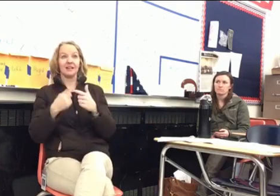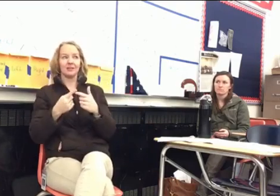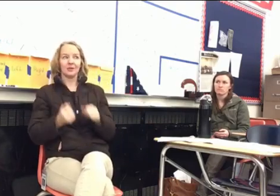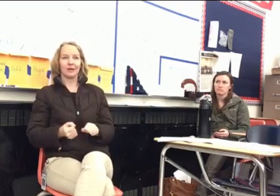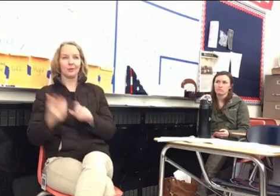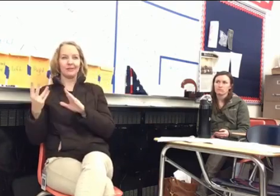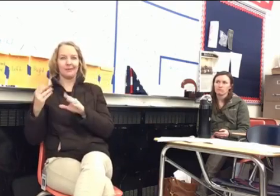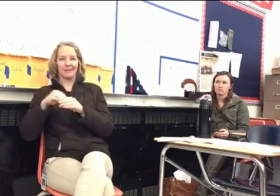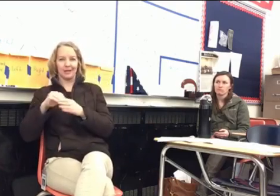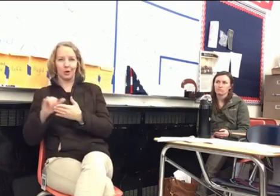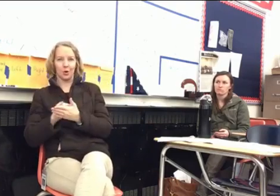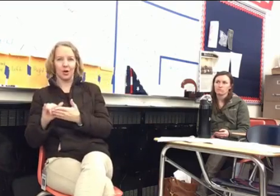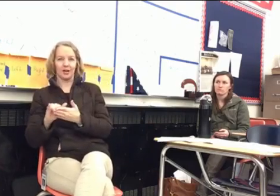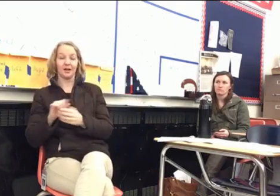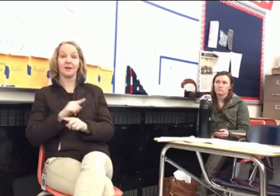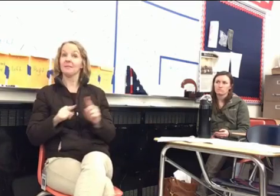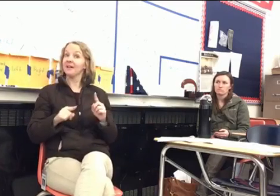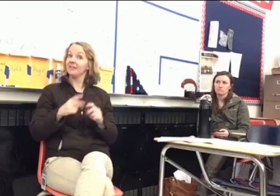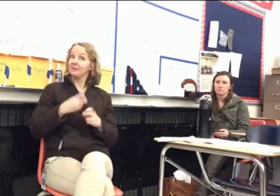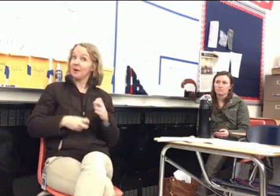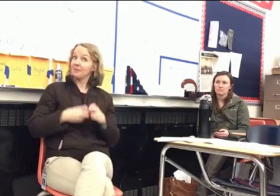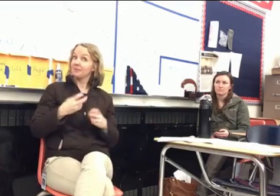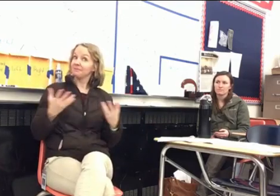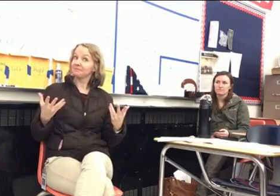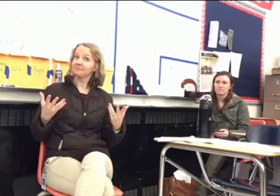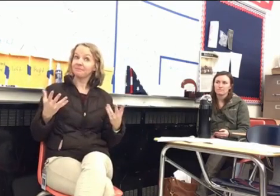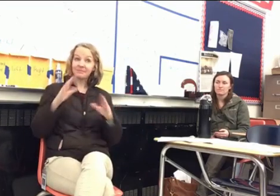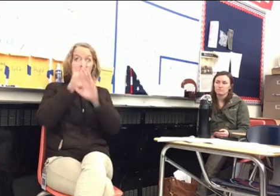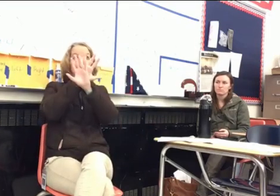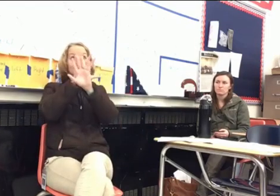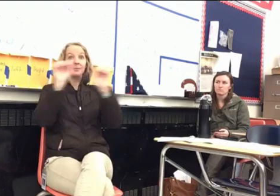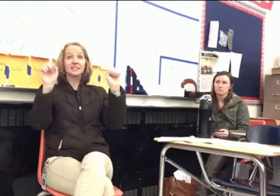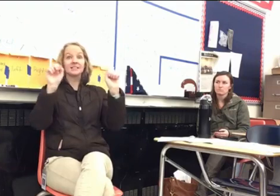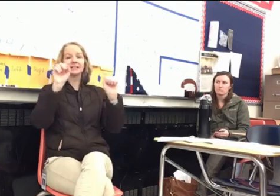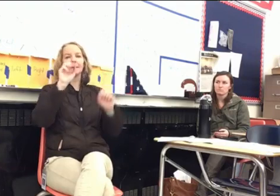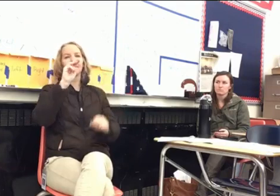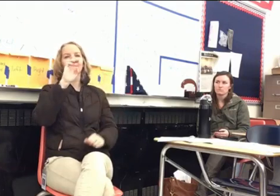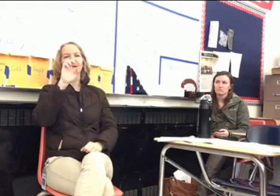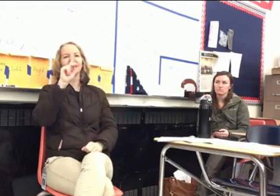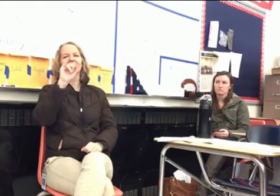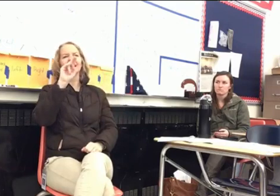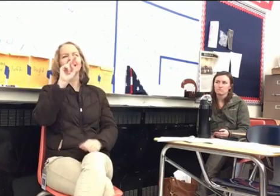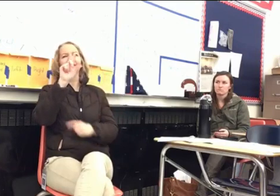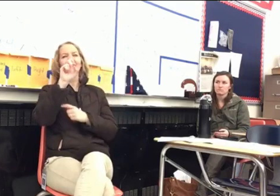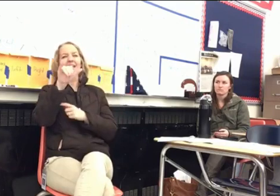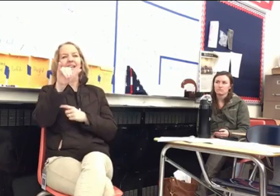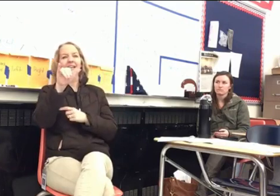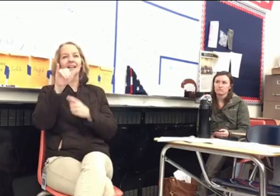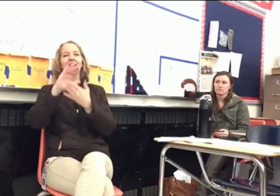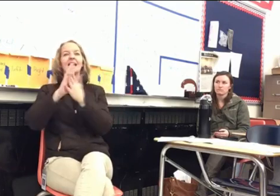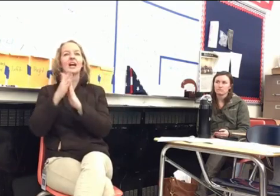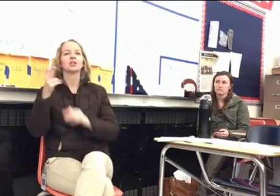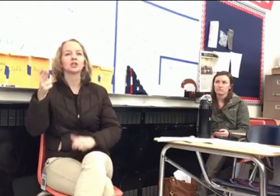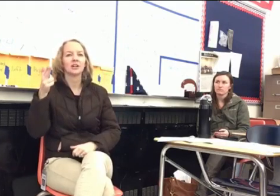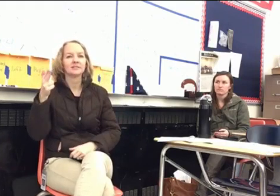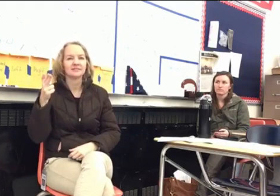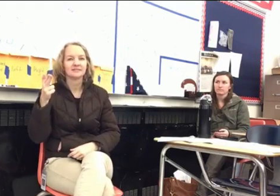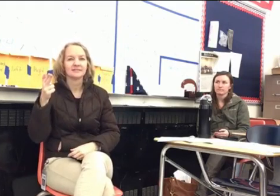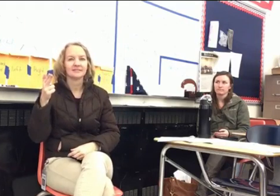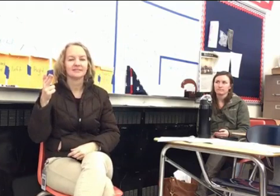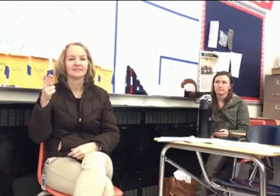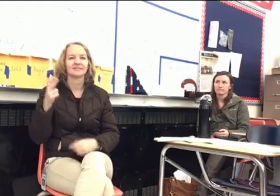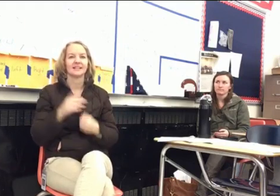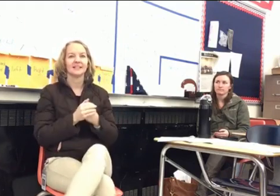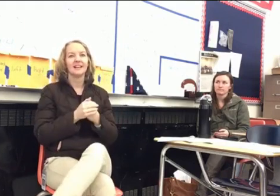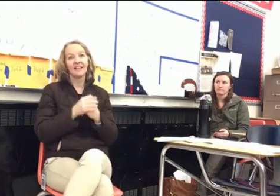him in New York. Well, there's a problem. The president, William McKinley, well, he got shot. Ew. Yeah,